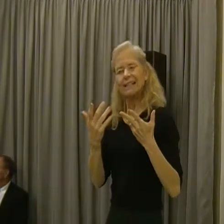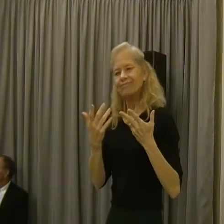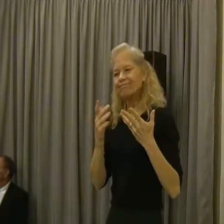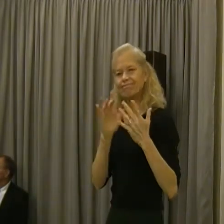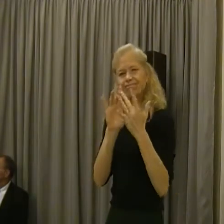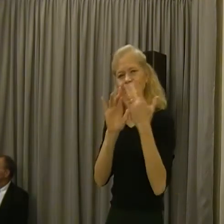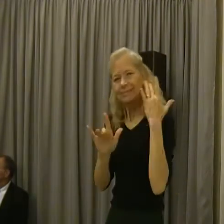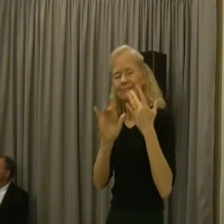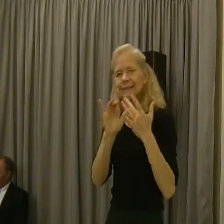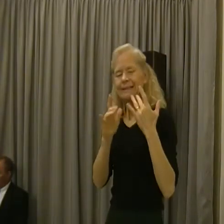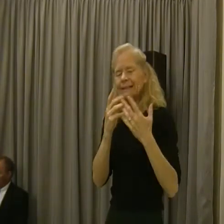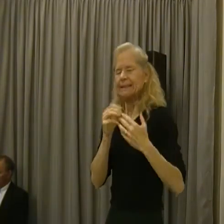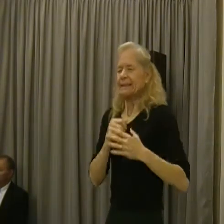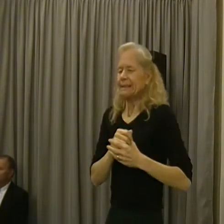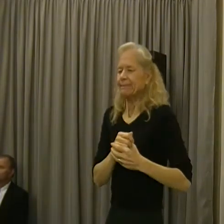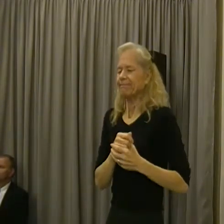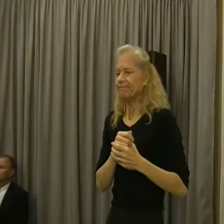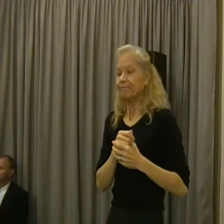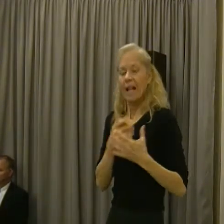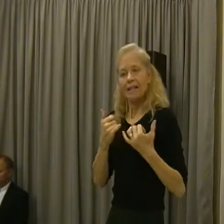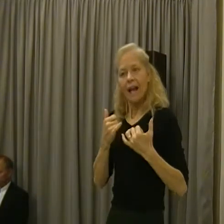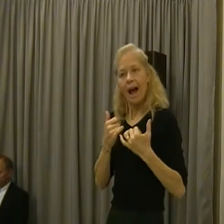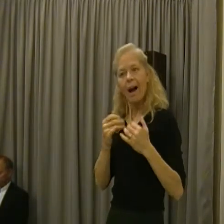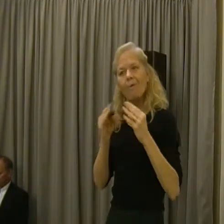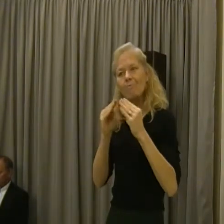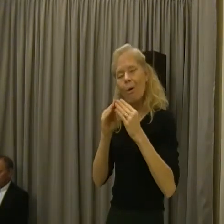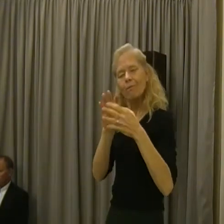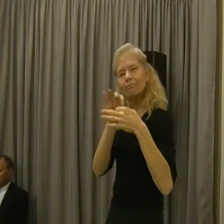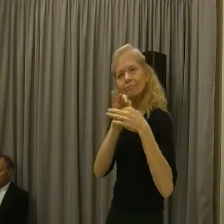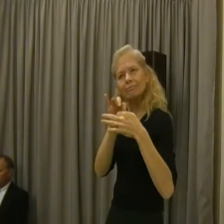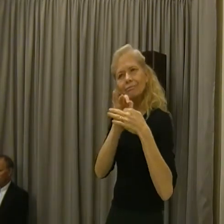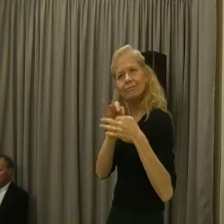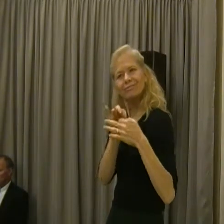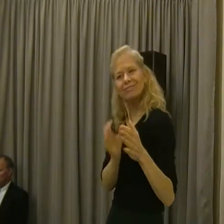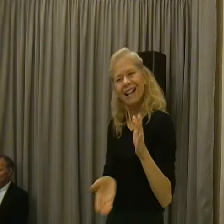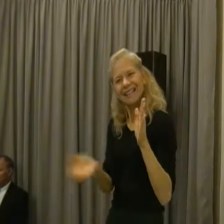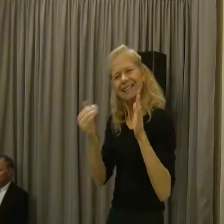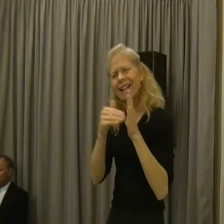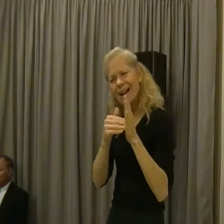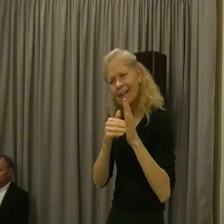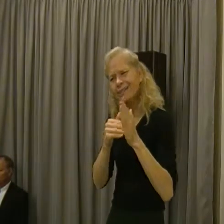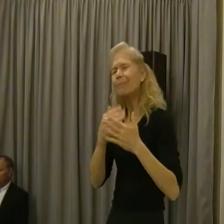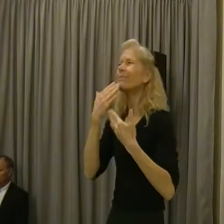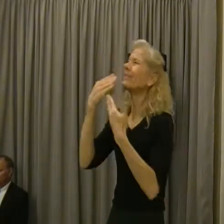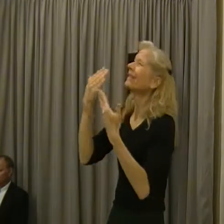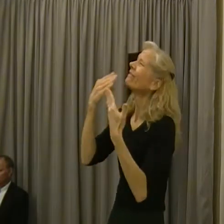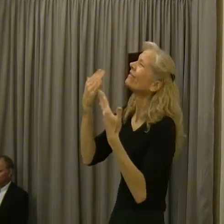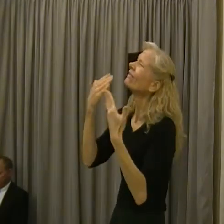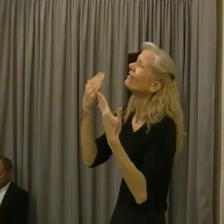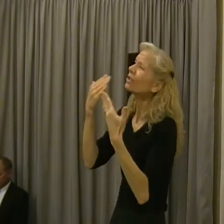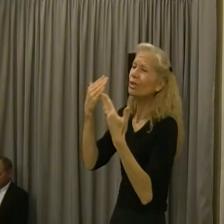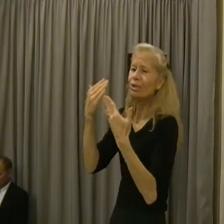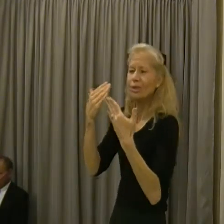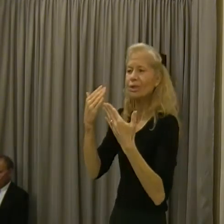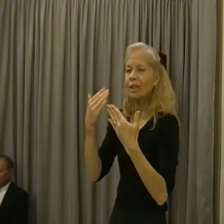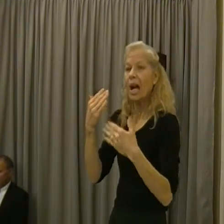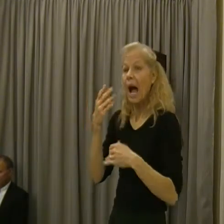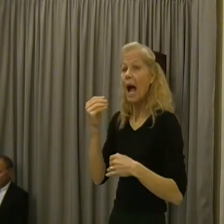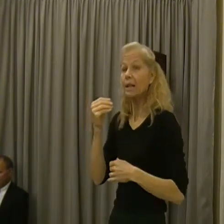her side of the family. Like you said, Wednesday night, but I am asking her. She knows our views. She knows we go to church. She's used to go to church. And she'll still